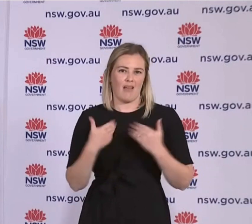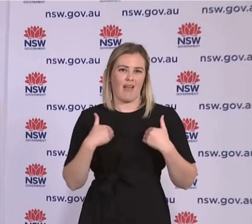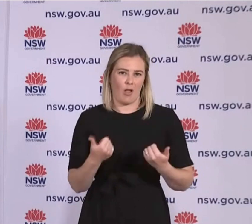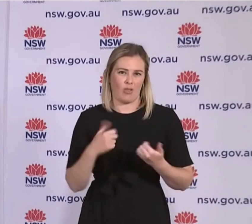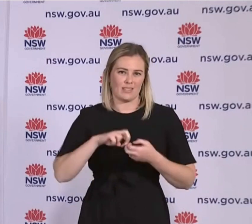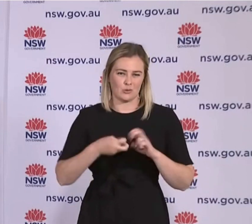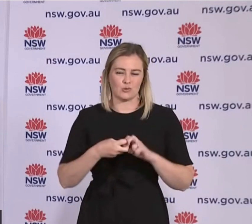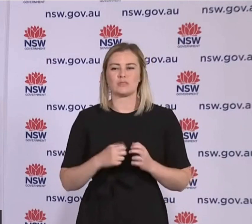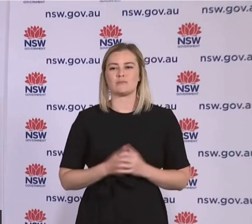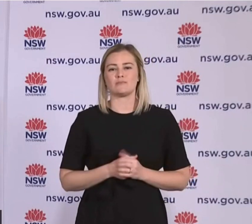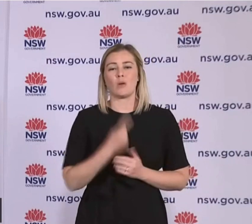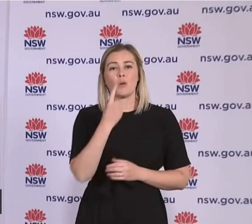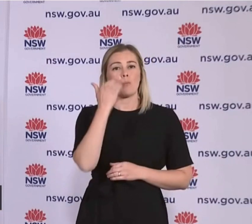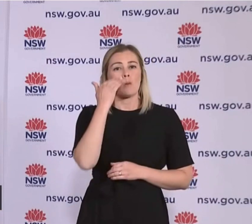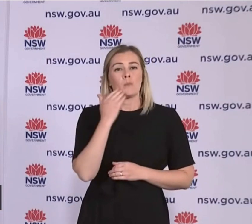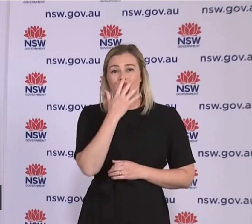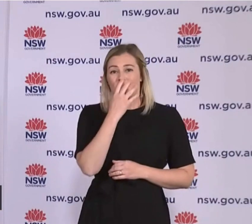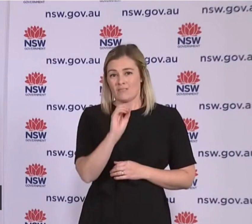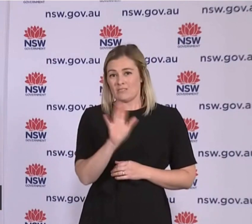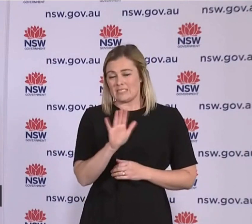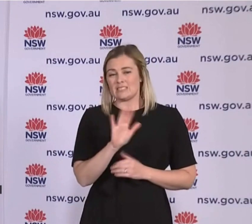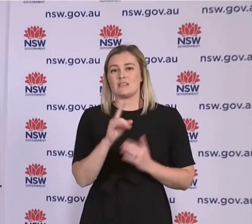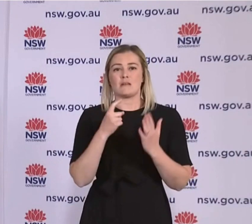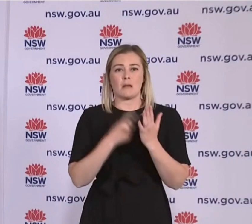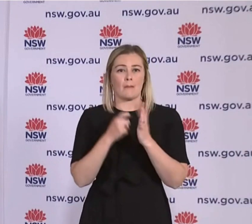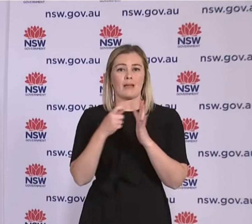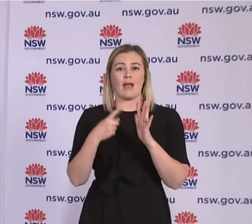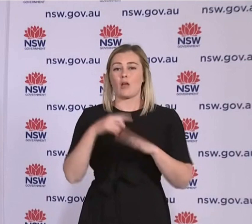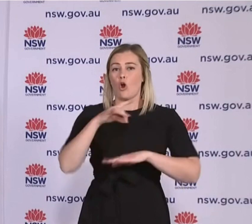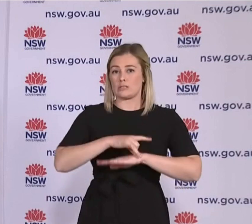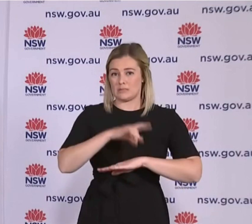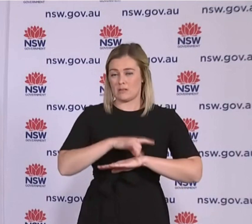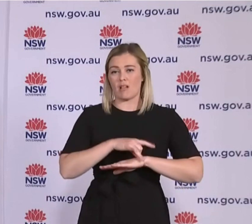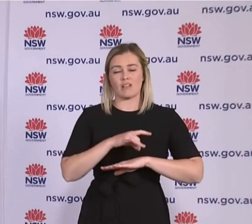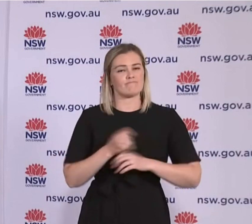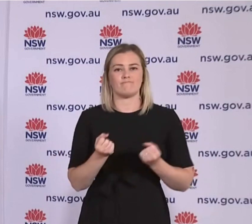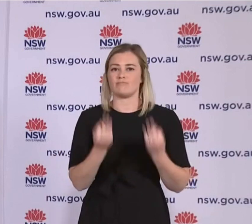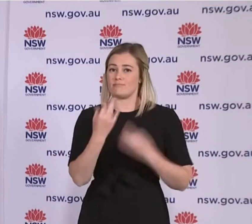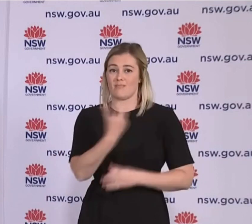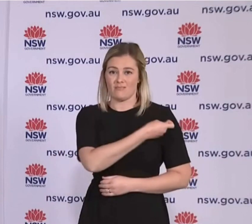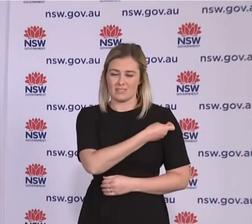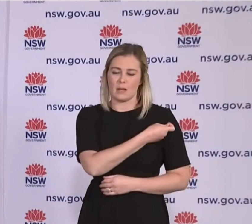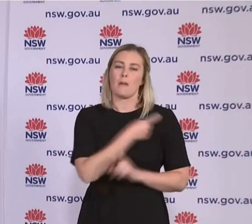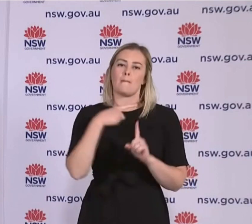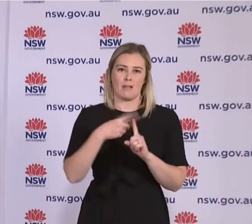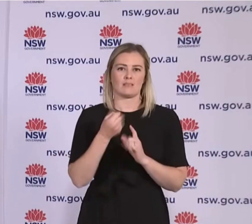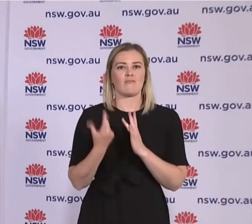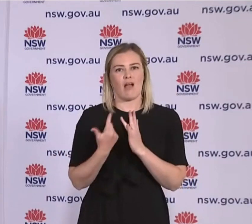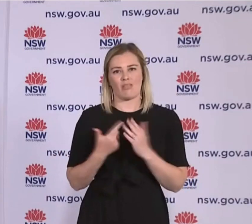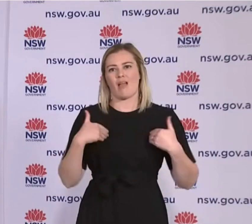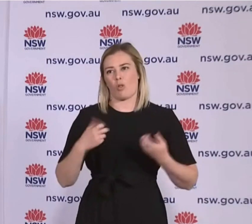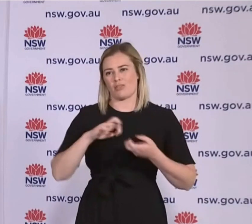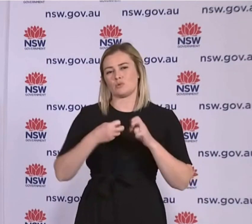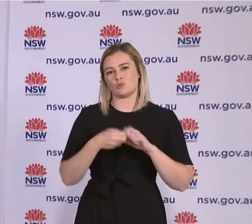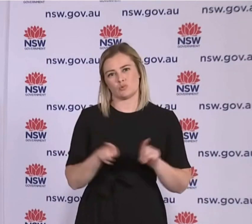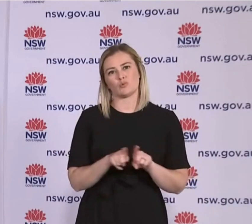in her 50s from southwestern Sydney died at Royal Prince Alfred Hospital. She was not vaccinated and had underlying health conditions. There